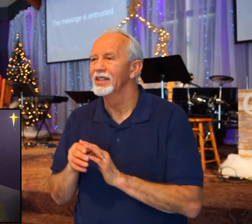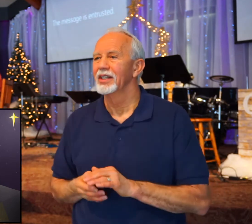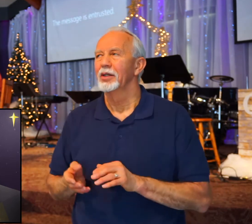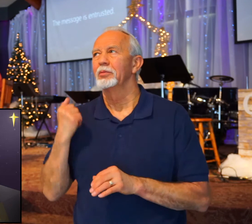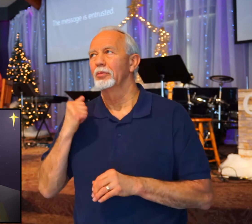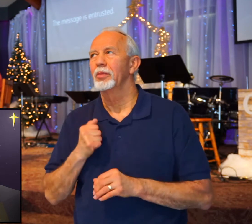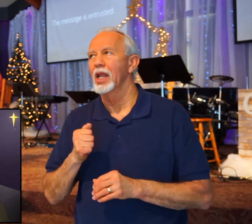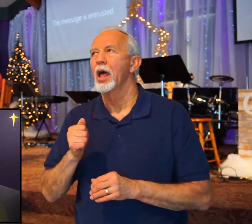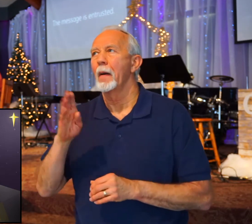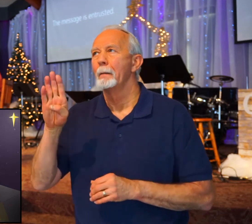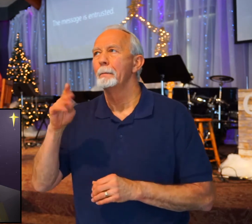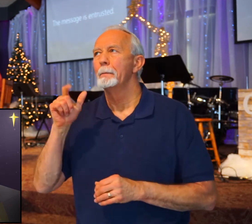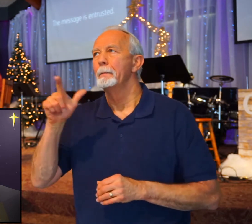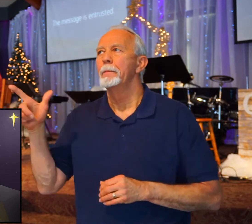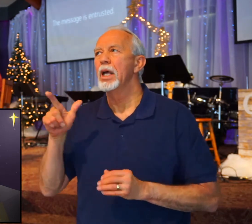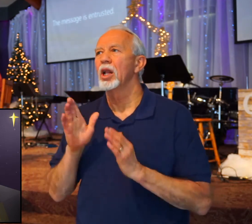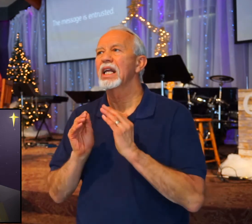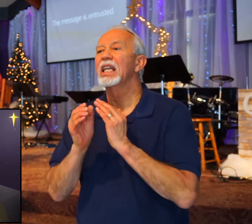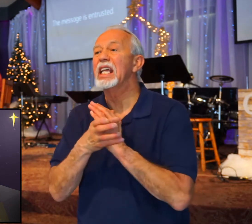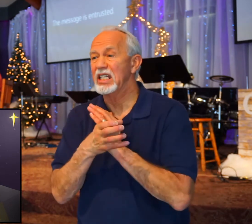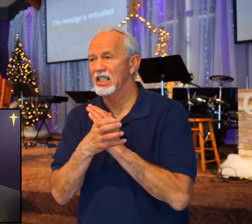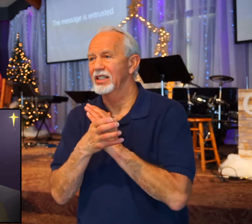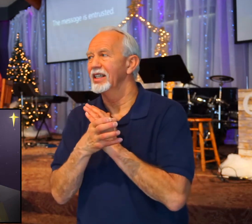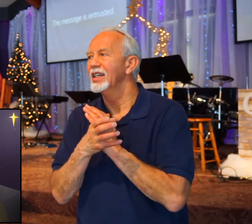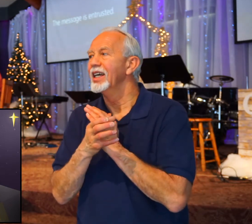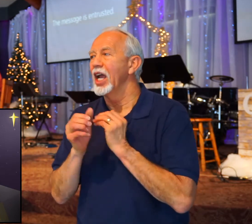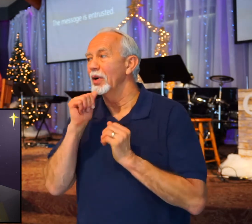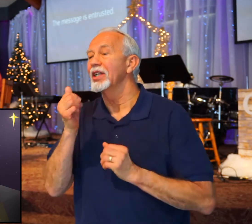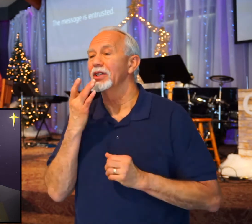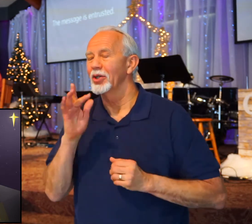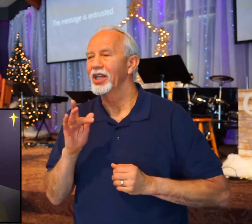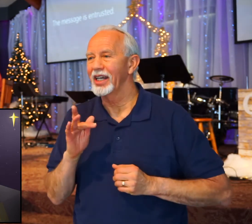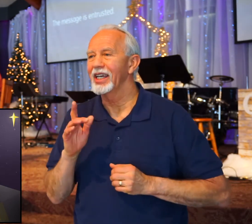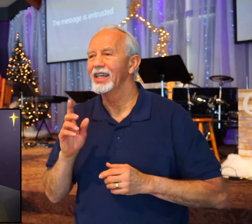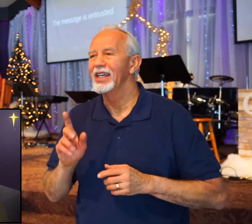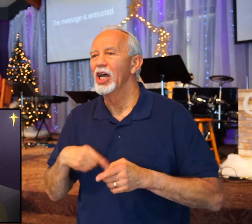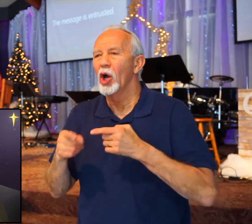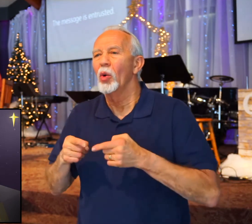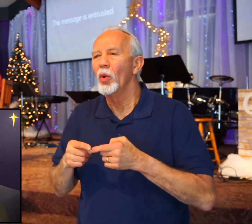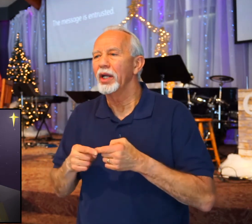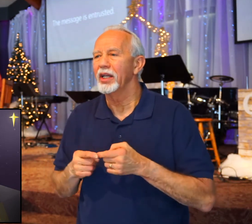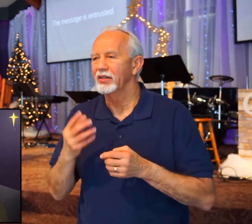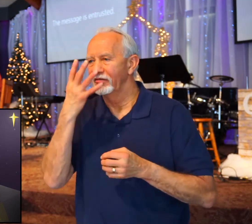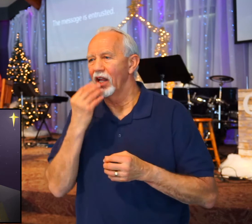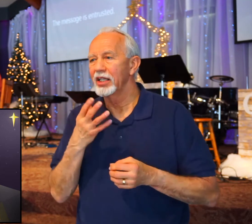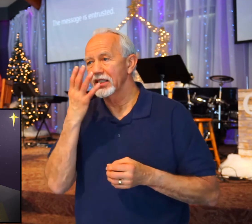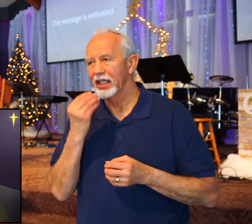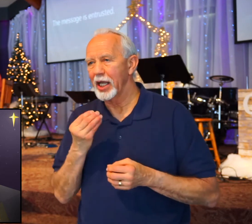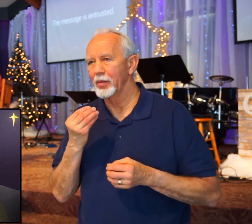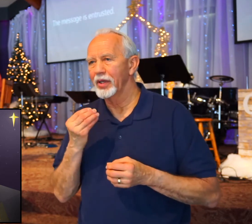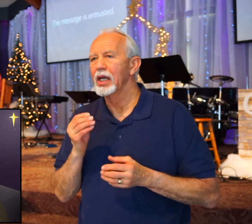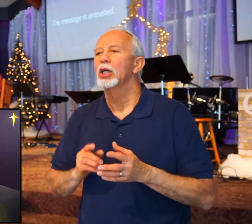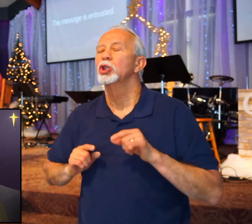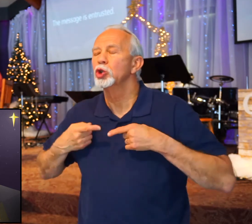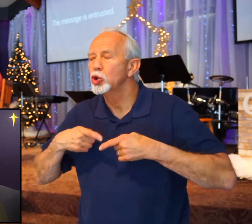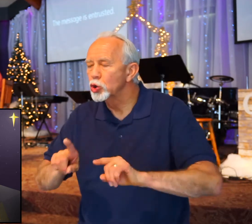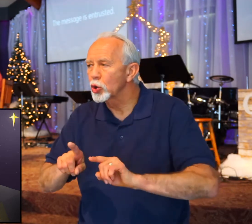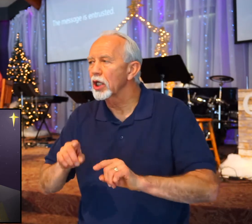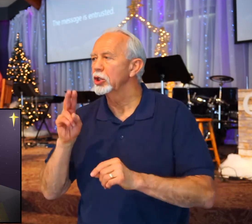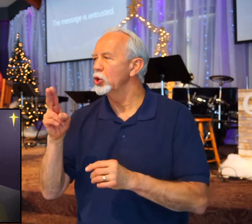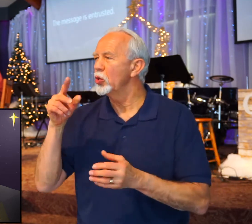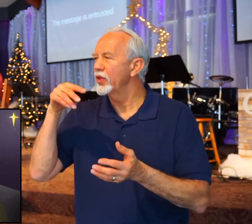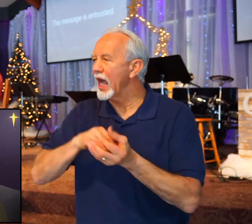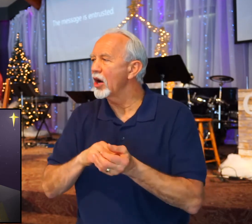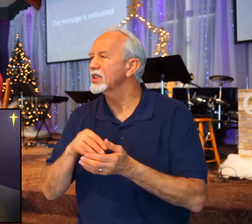President Bill Clinton wasn't so lucky. When the bleary-eyed dignitary fell asleep during a